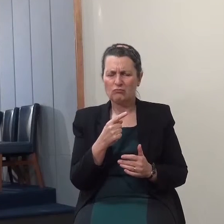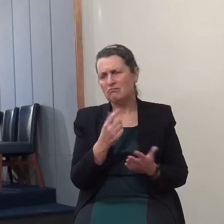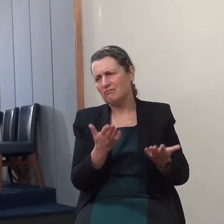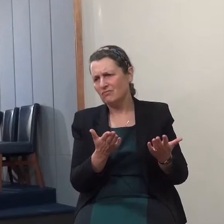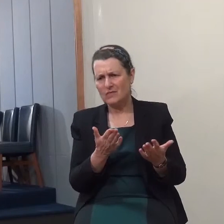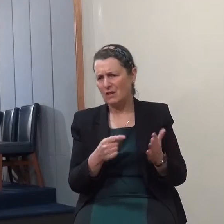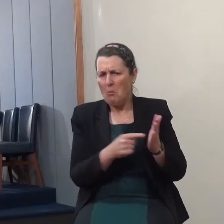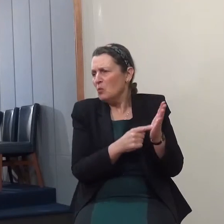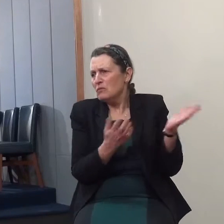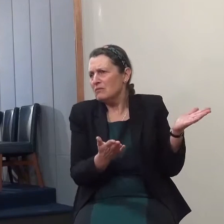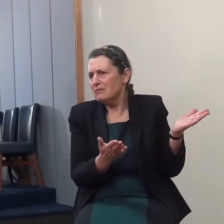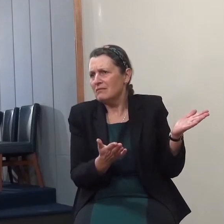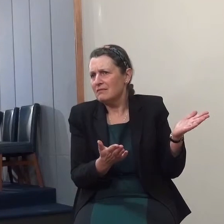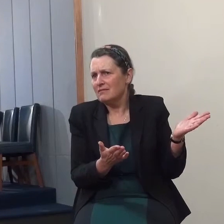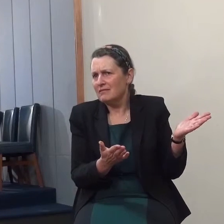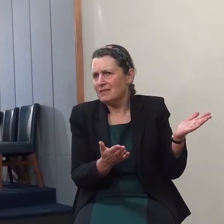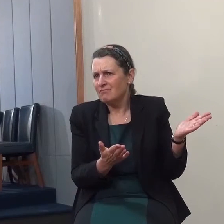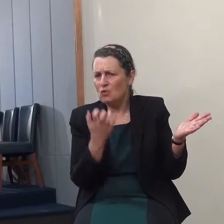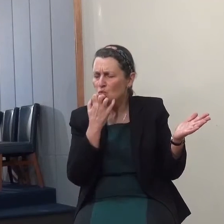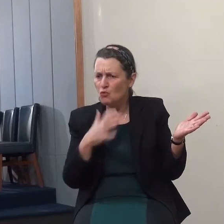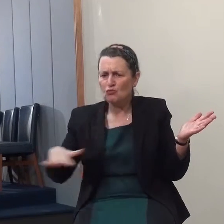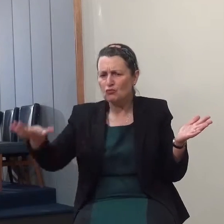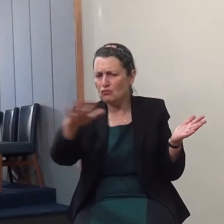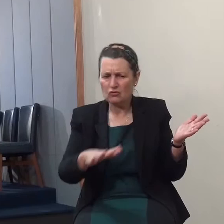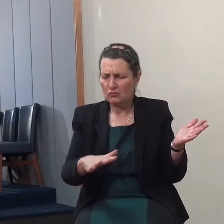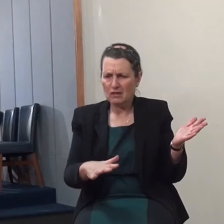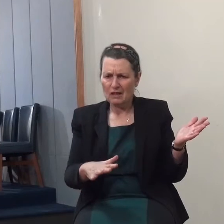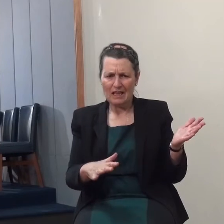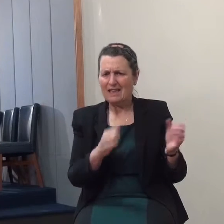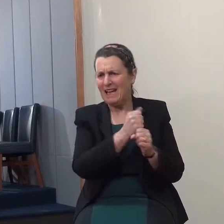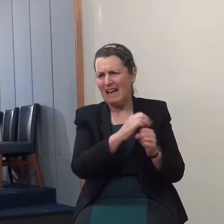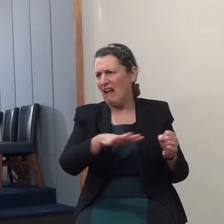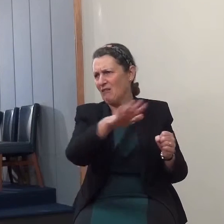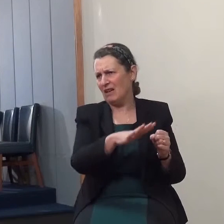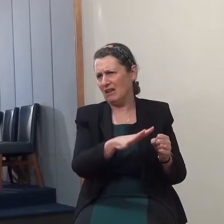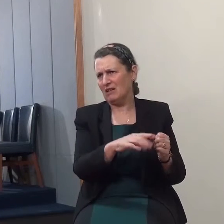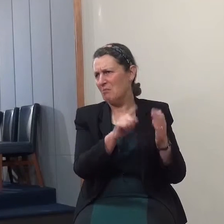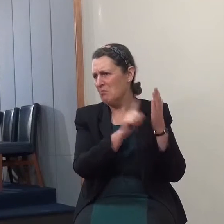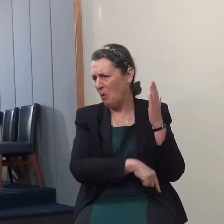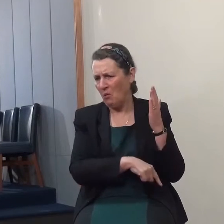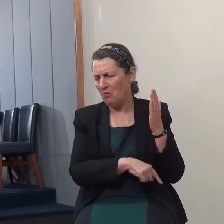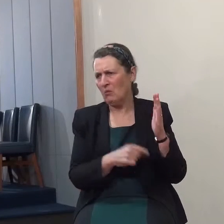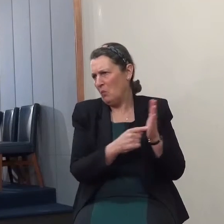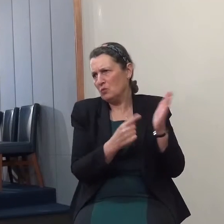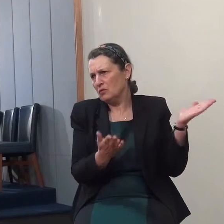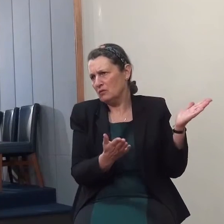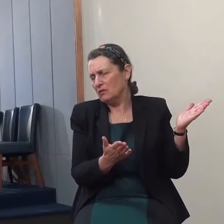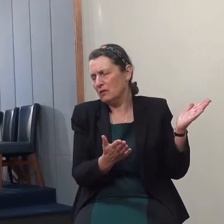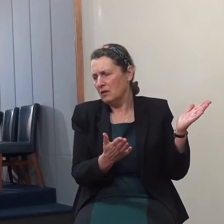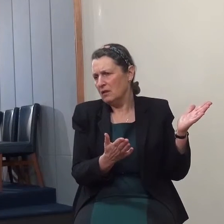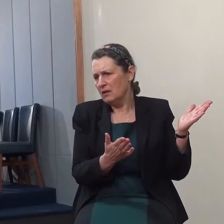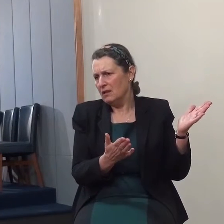the Israelites, among the Jews. And yet he, an individual with one companion who was